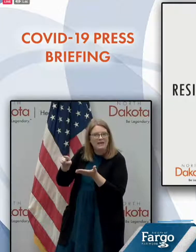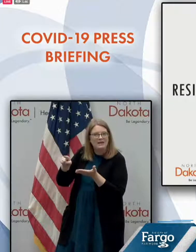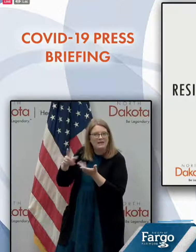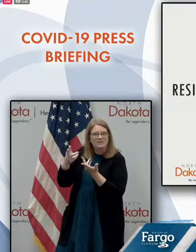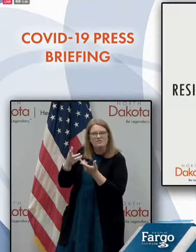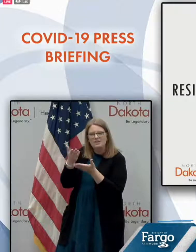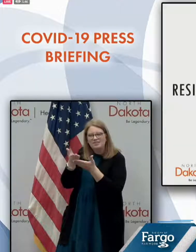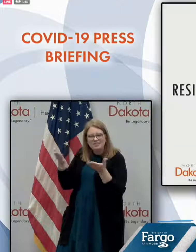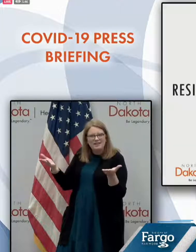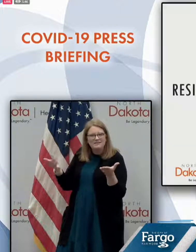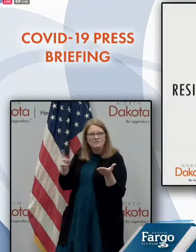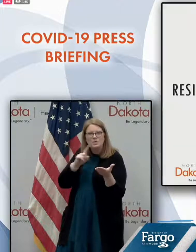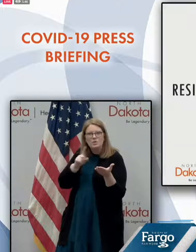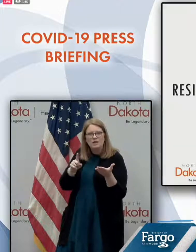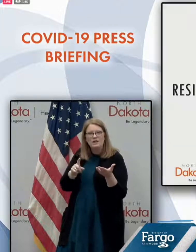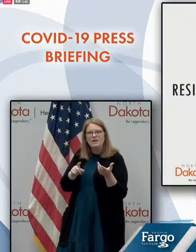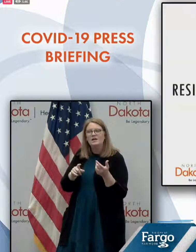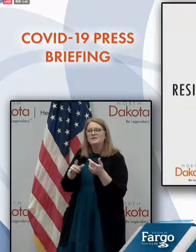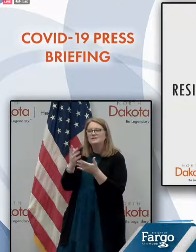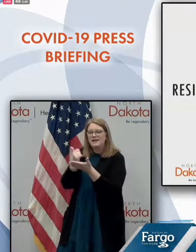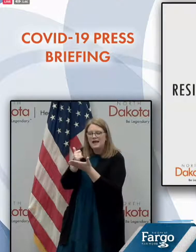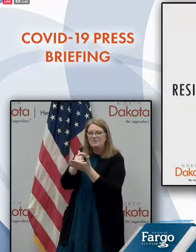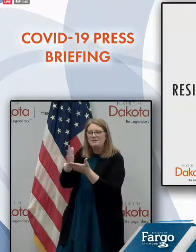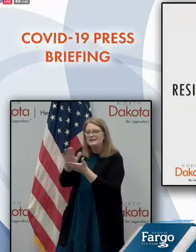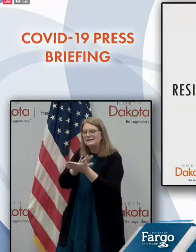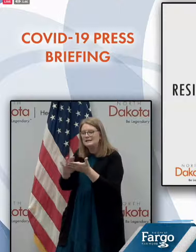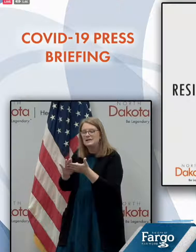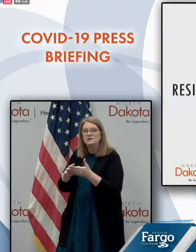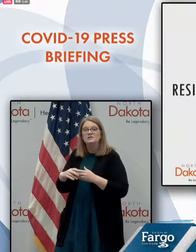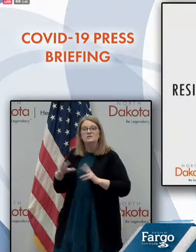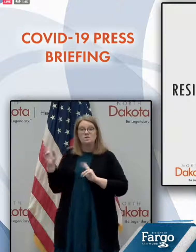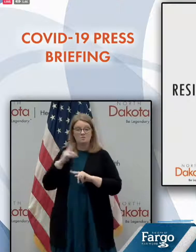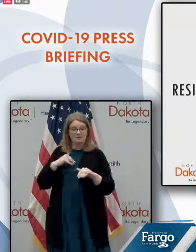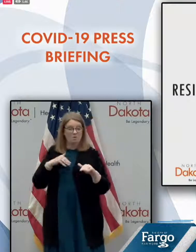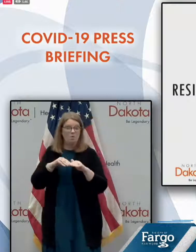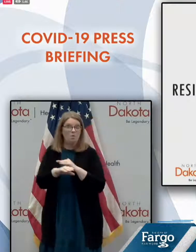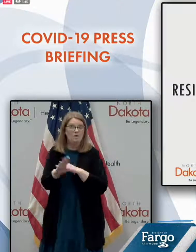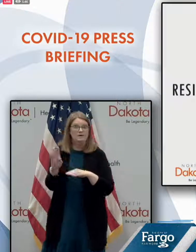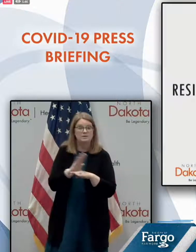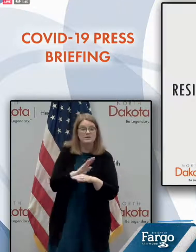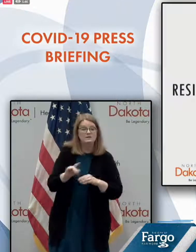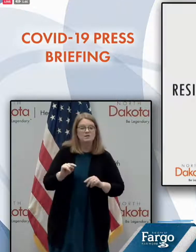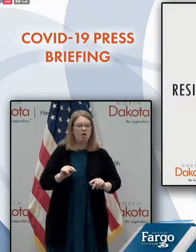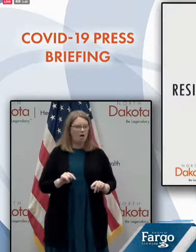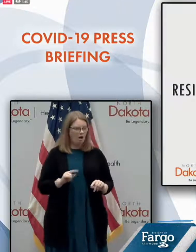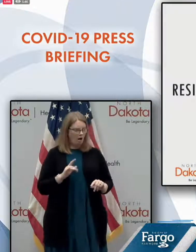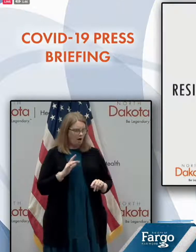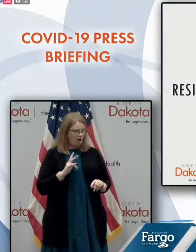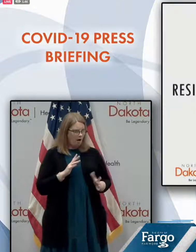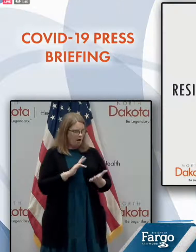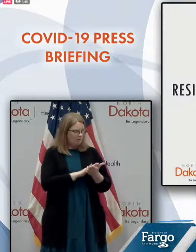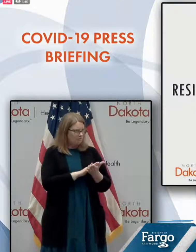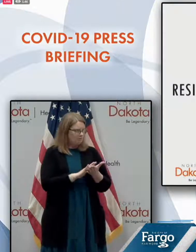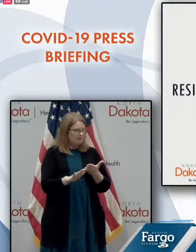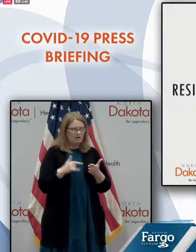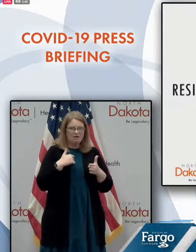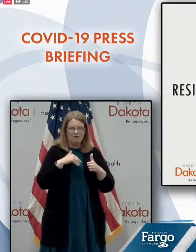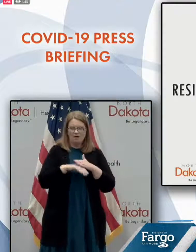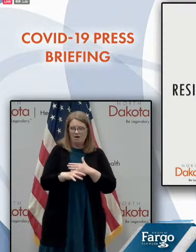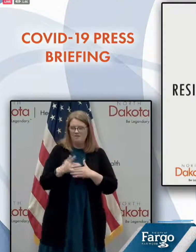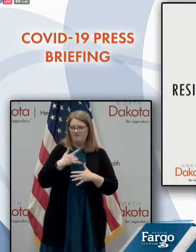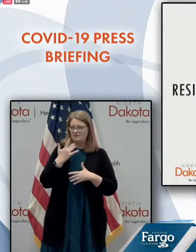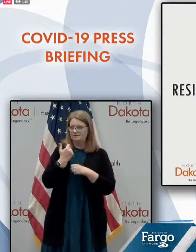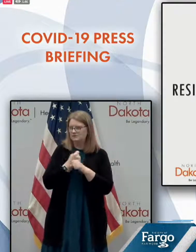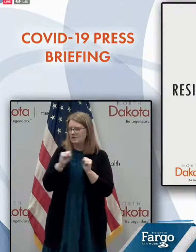virus, to inspire consumer confidence to return to the marketplace, again, safely. So how much money is